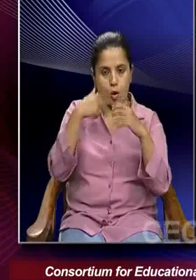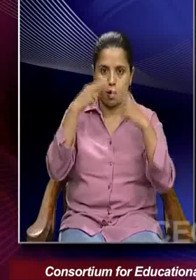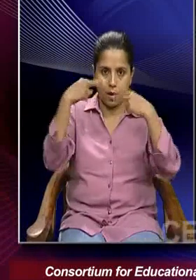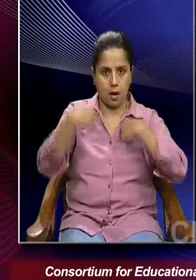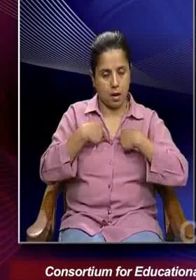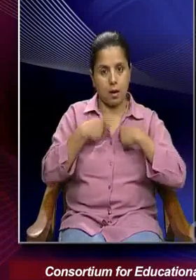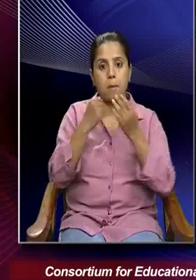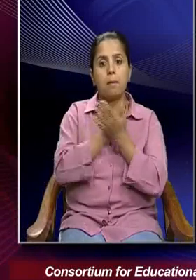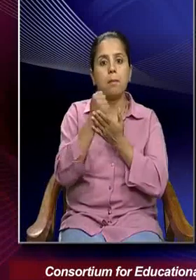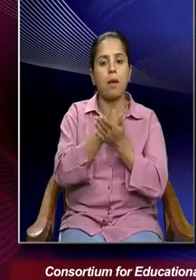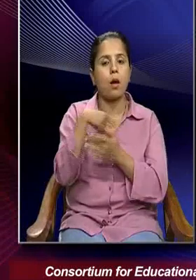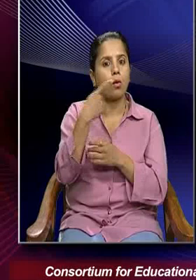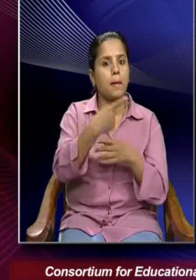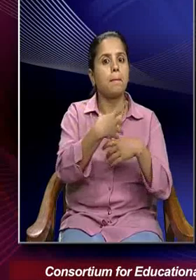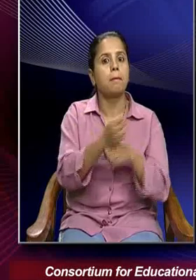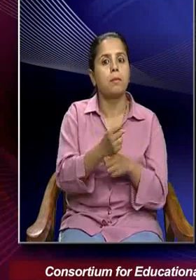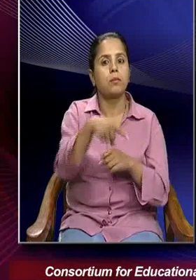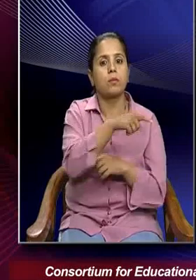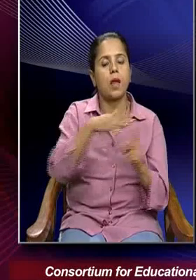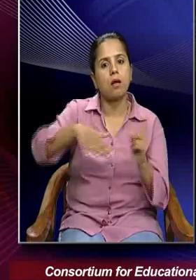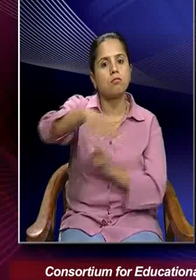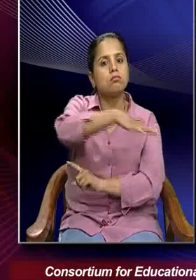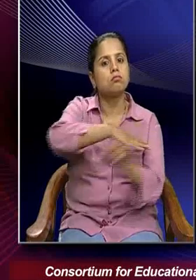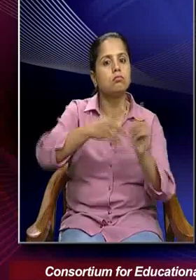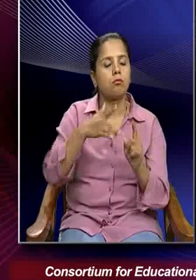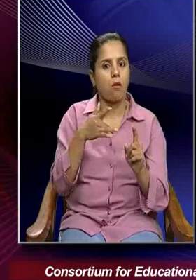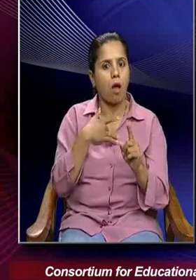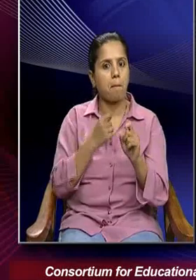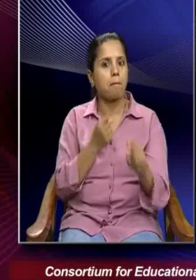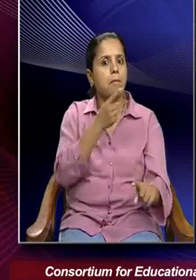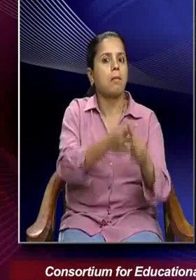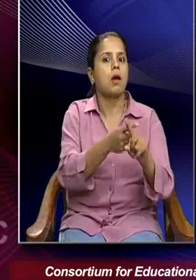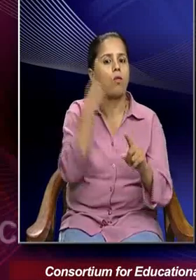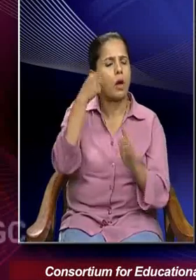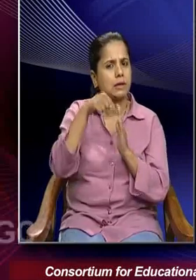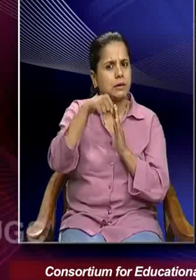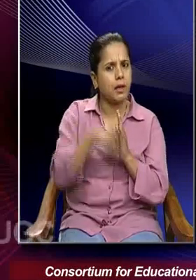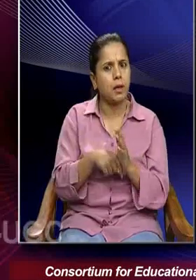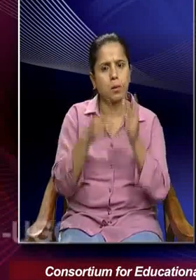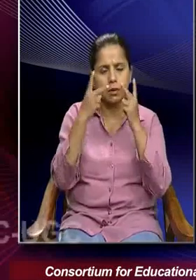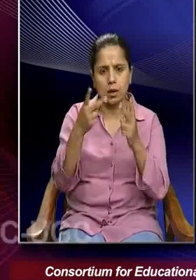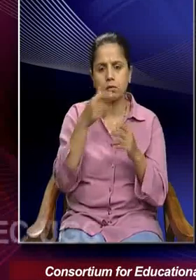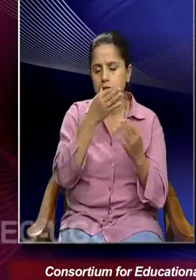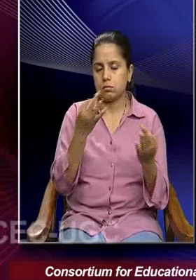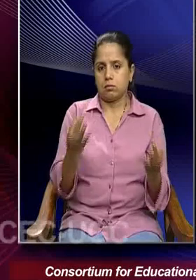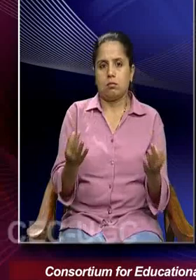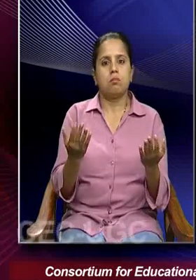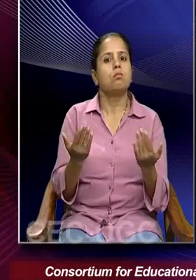practitioners, they create a conducive environment for deeper state of meditation.